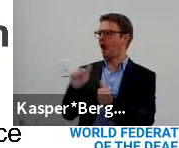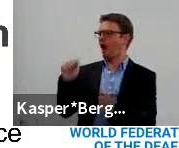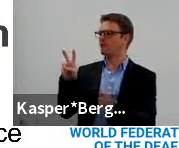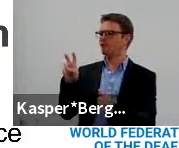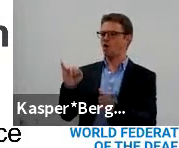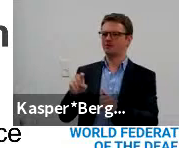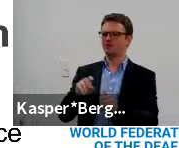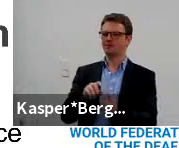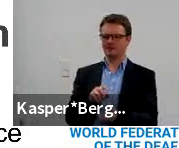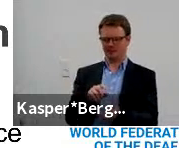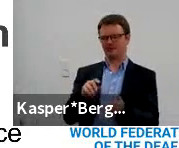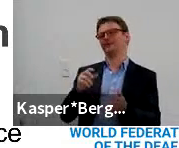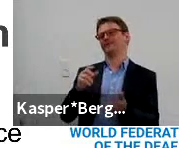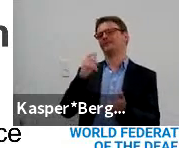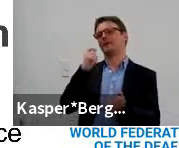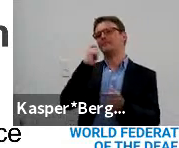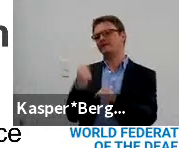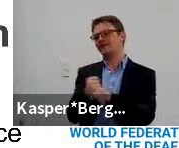avoid. They need to avoid.